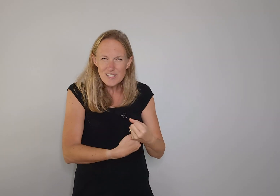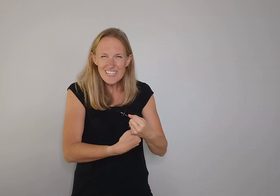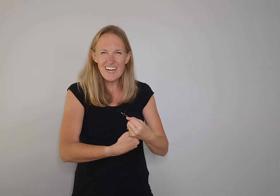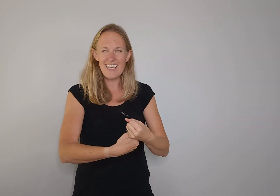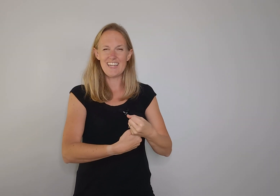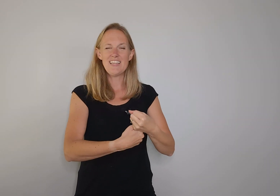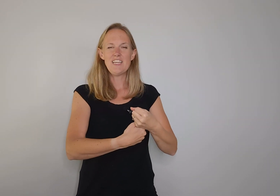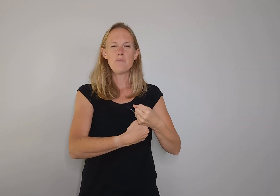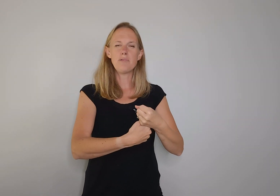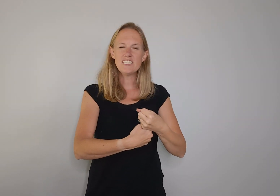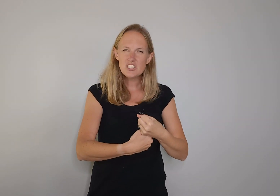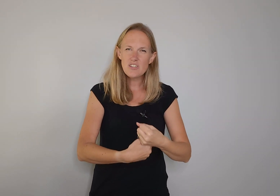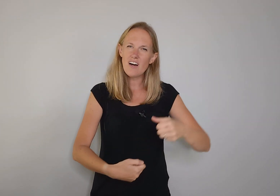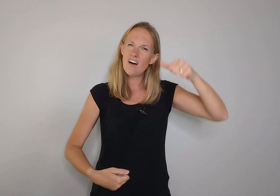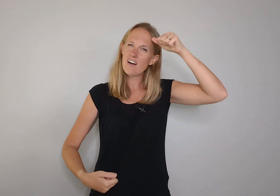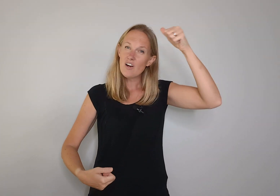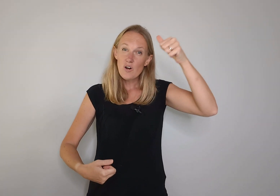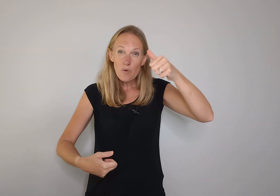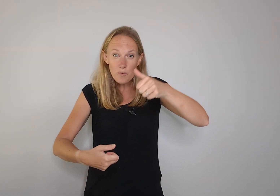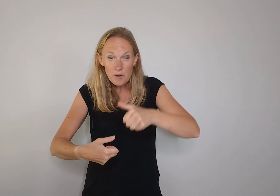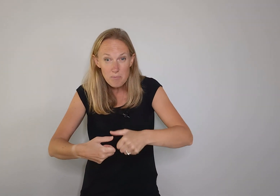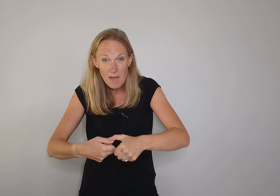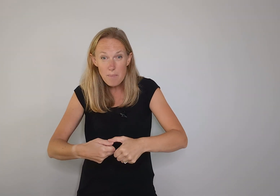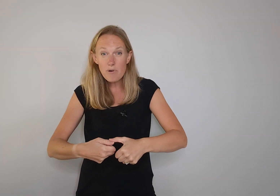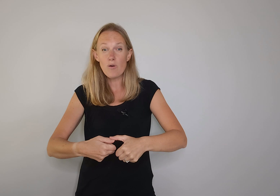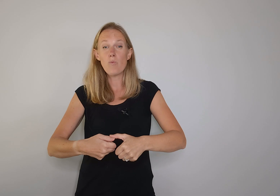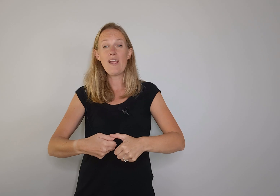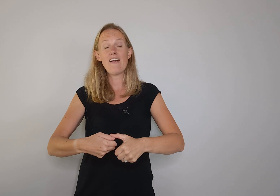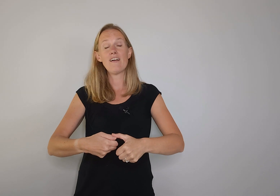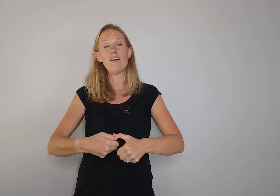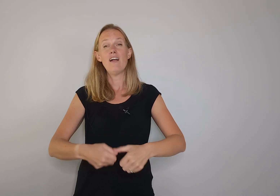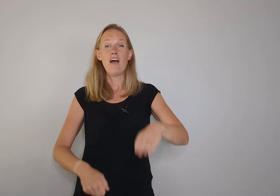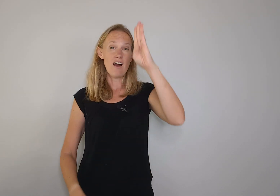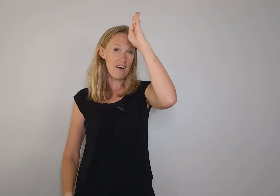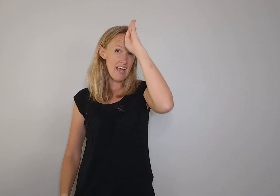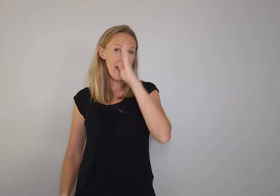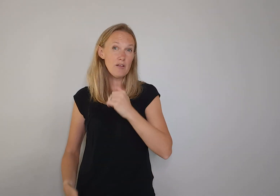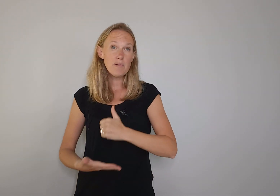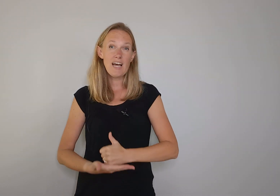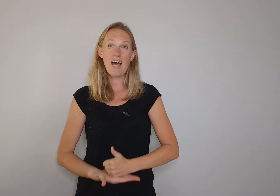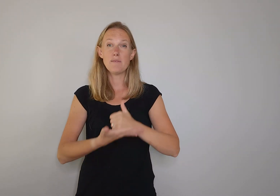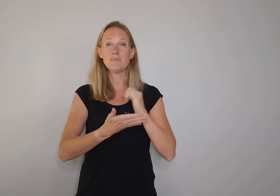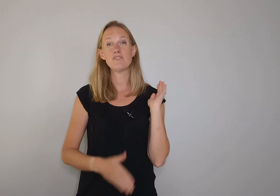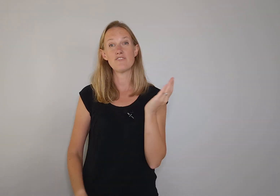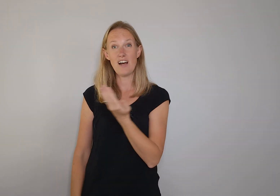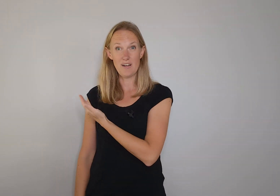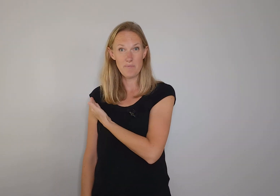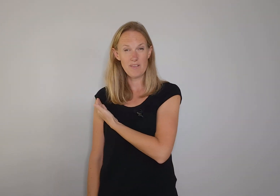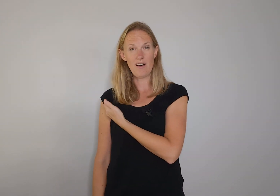hold on, be strong. Remember where our help comes from.